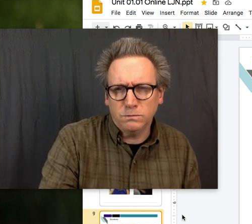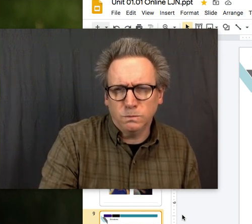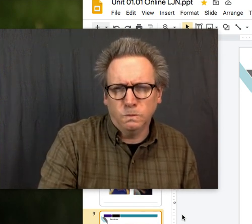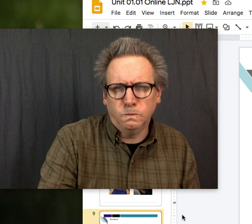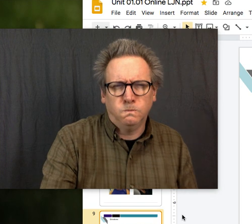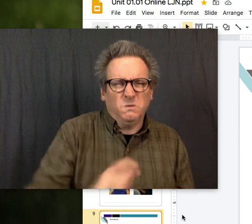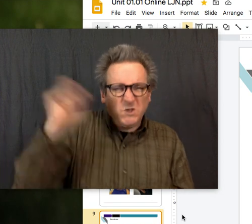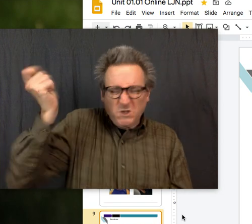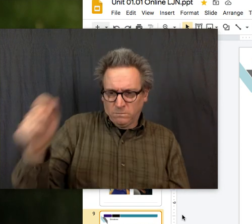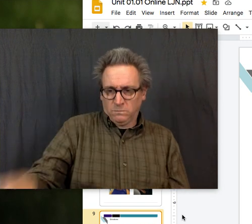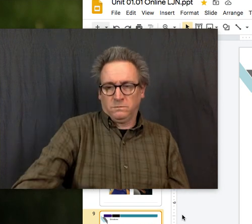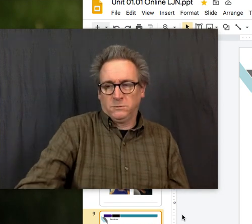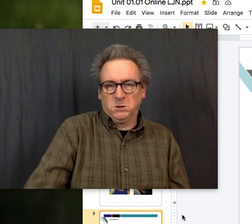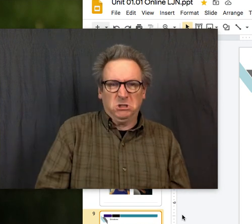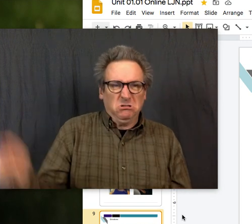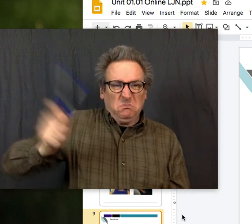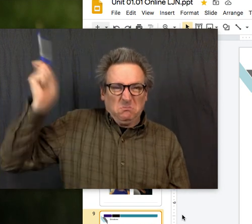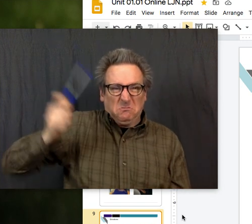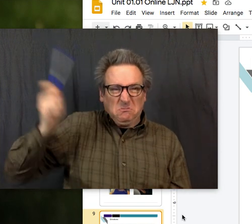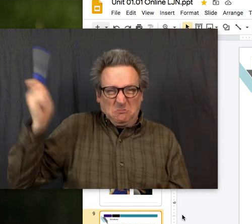So